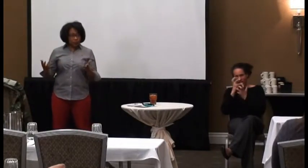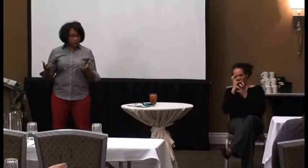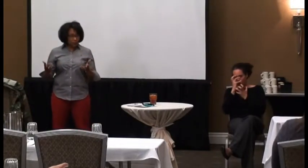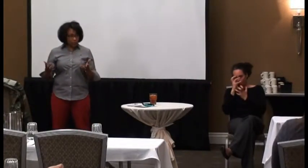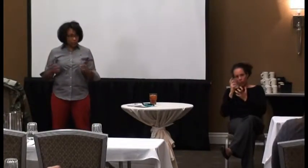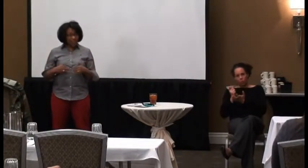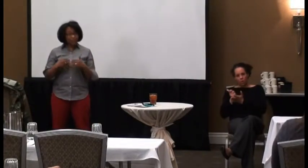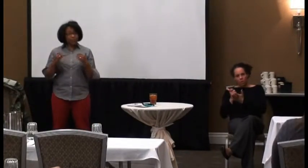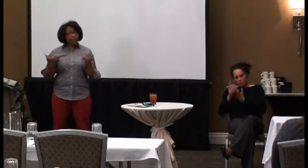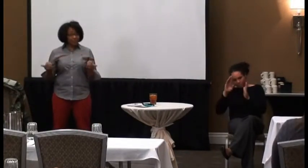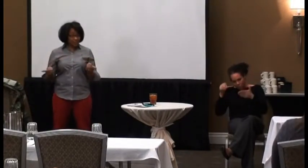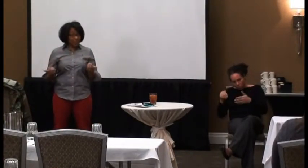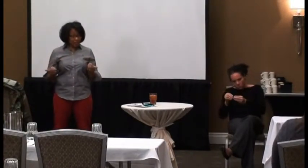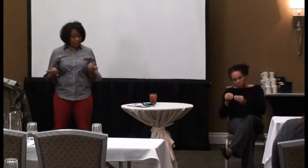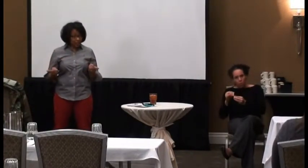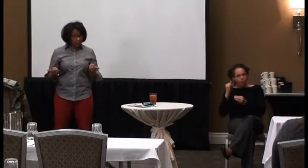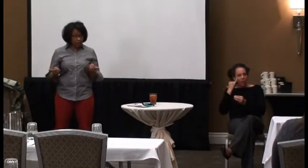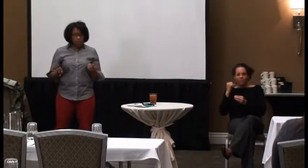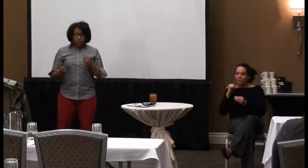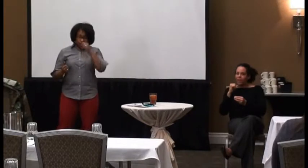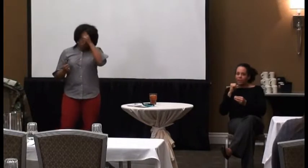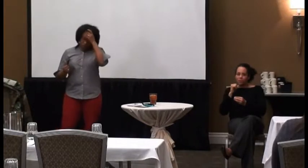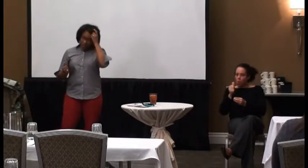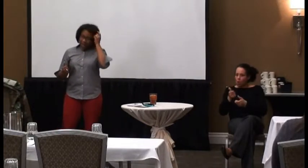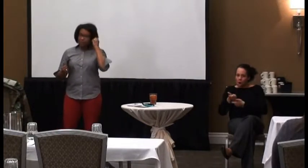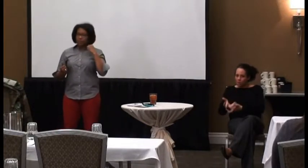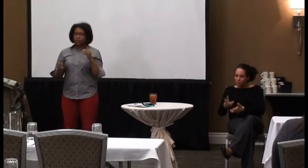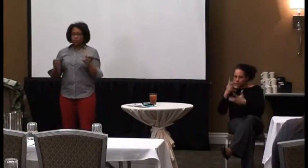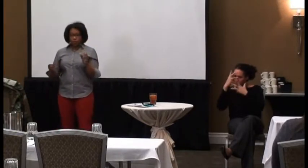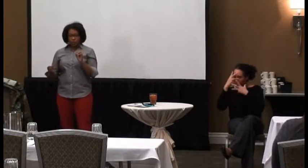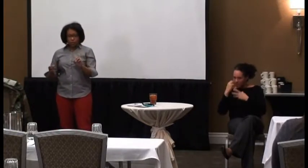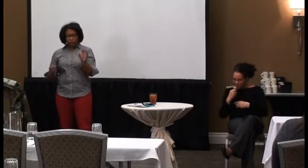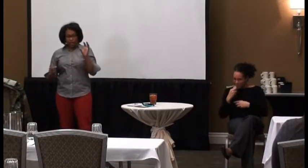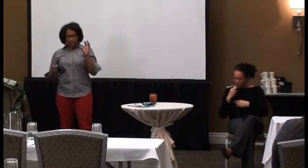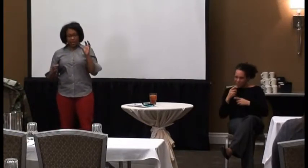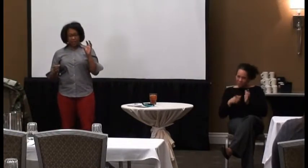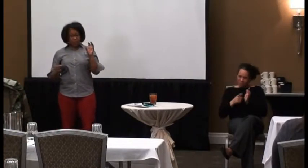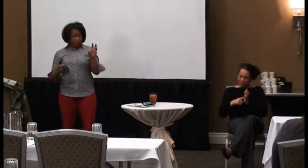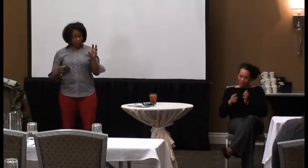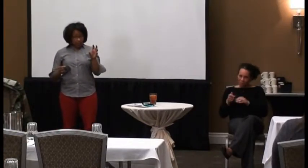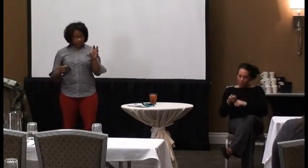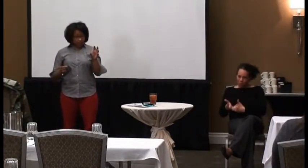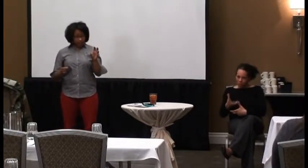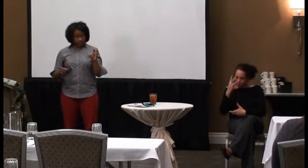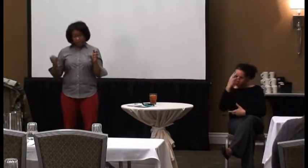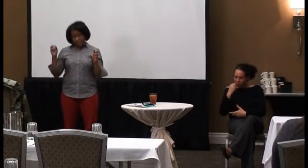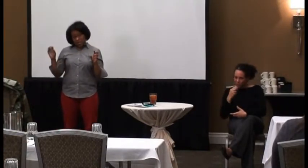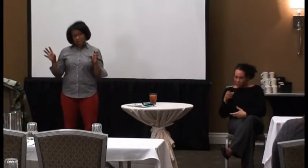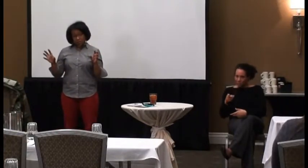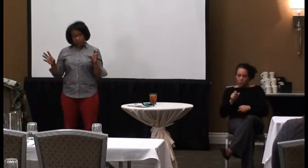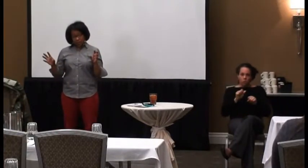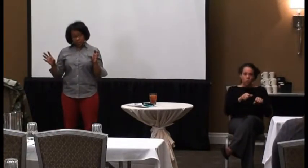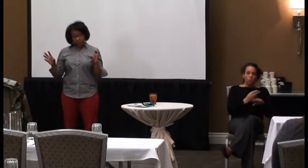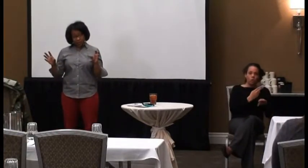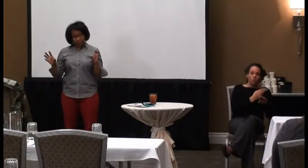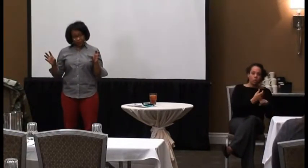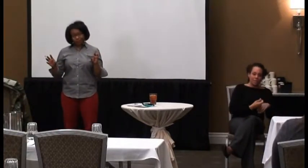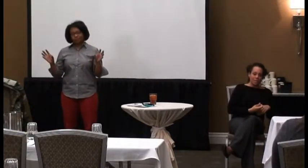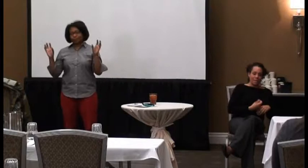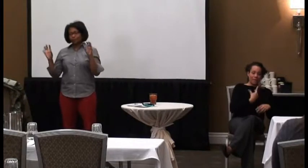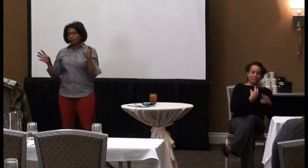also help focus if they're not sedating. So what happens is you can use a stimulant and a non-stimulant